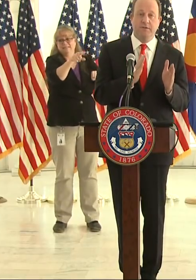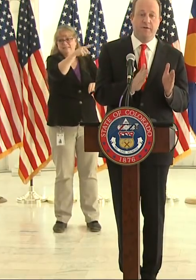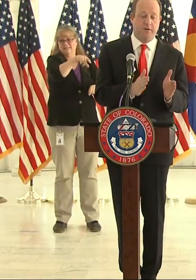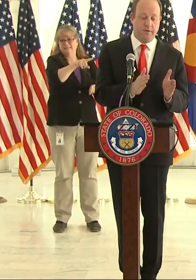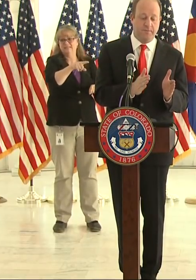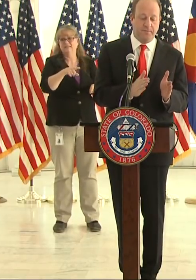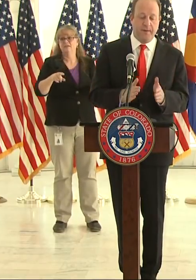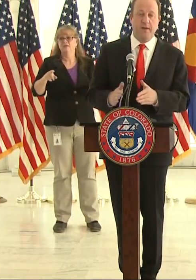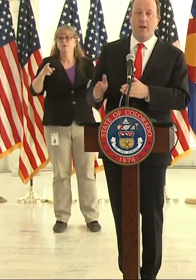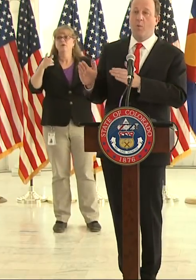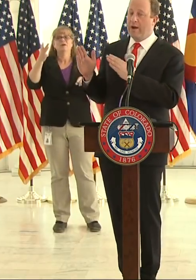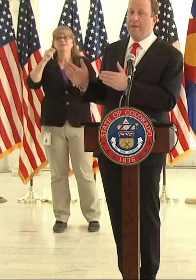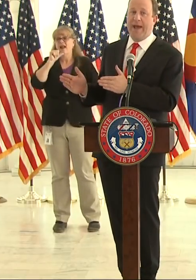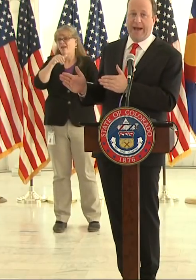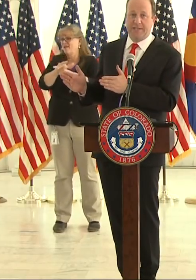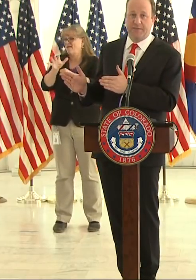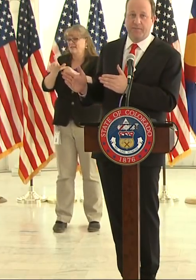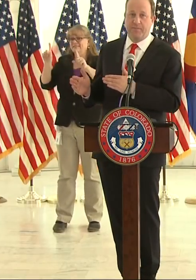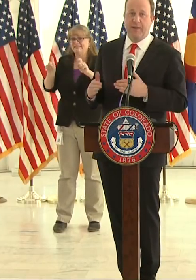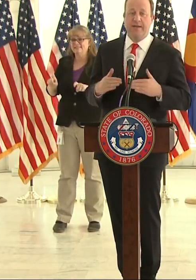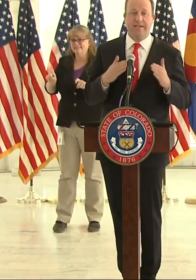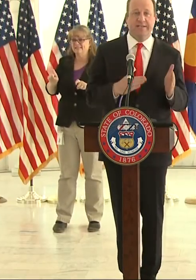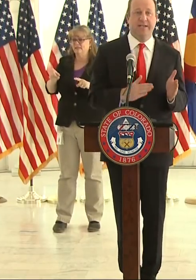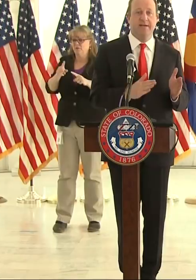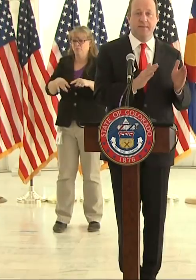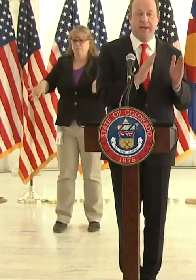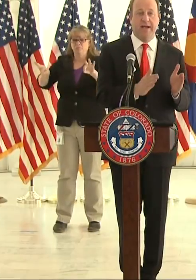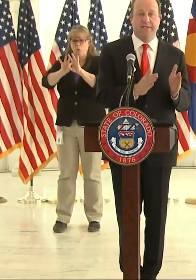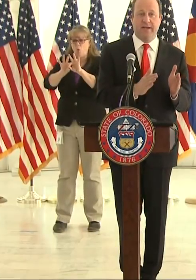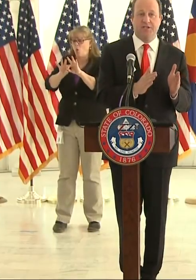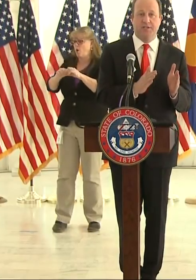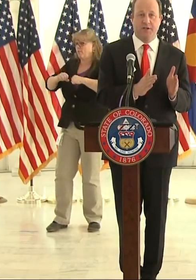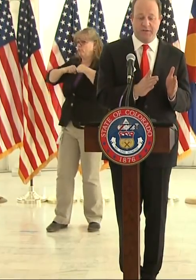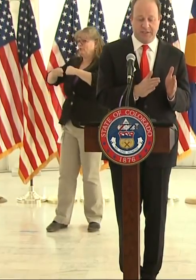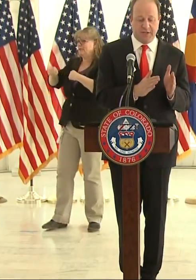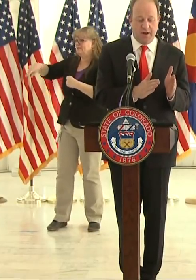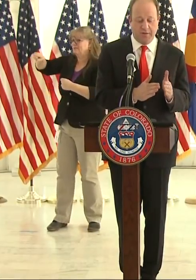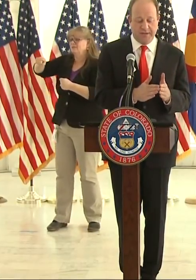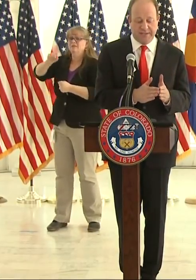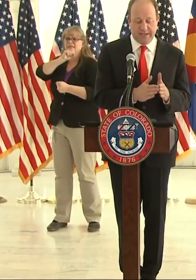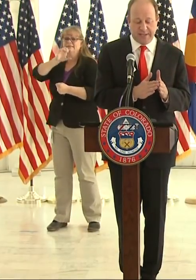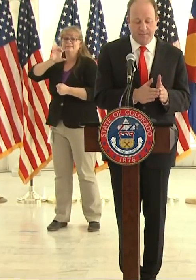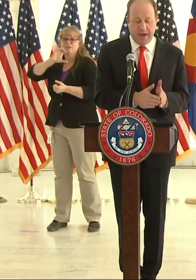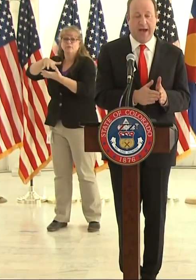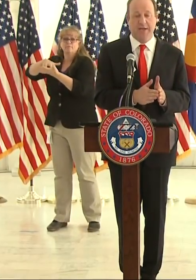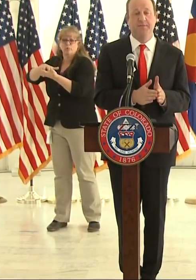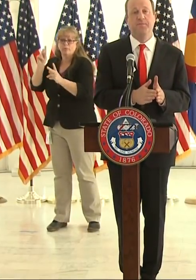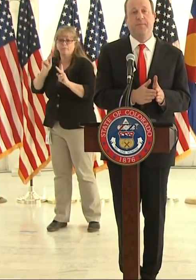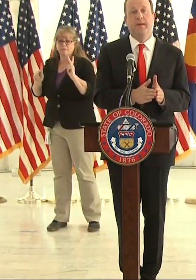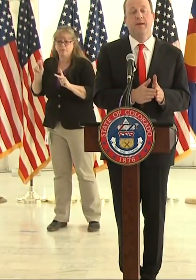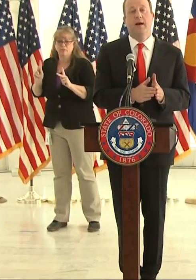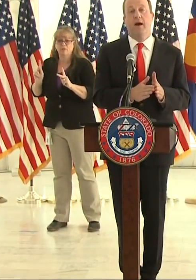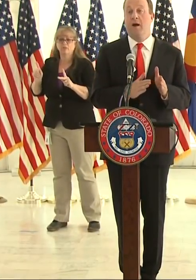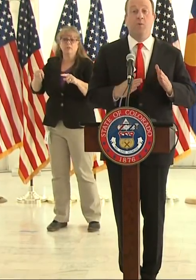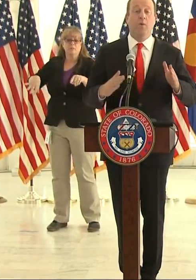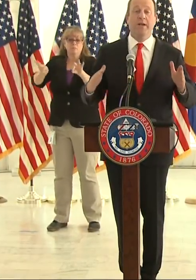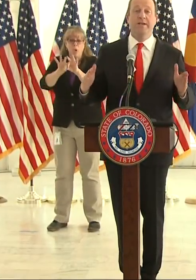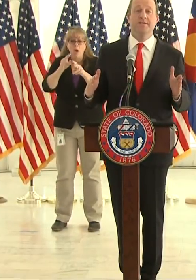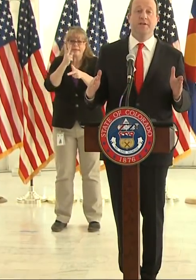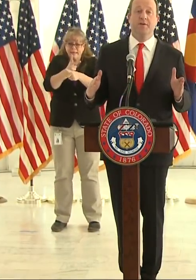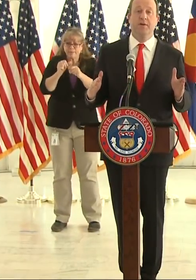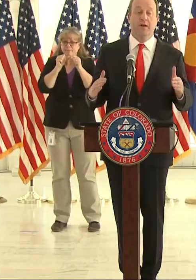protecting the most vulnerable, wearing masks, testing and isolation services, all of these things combined